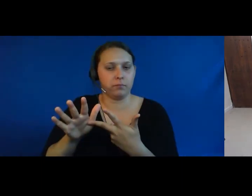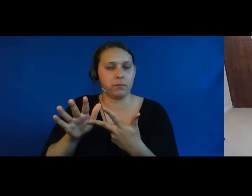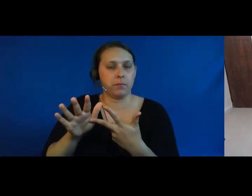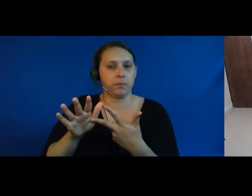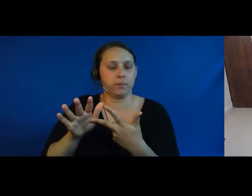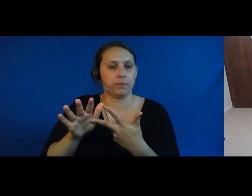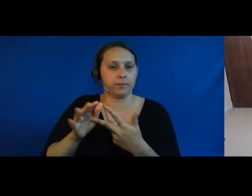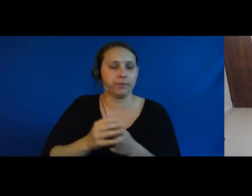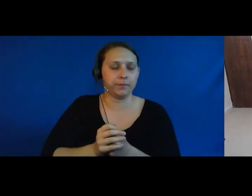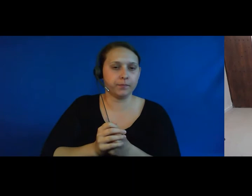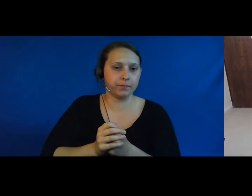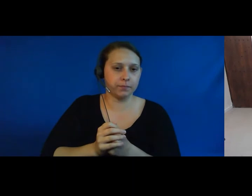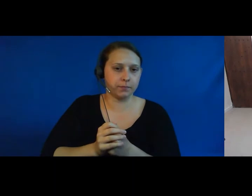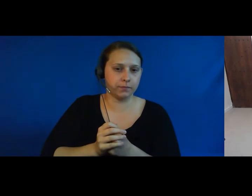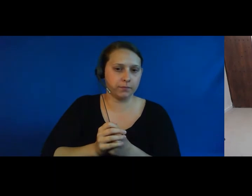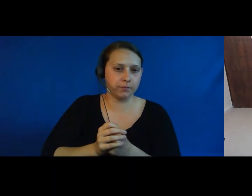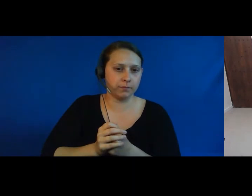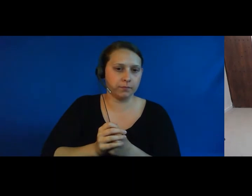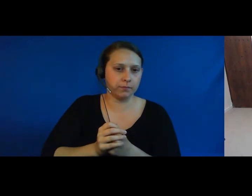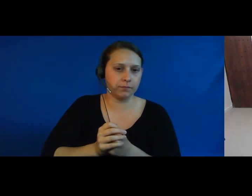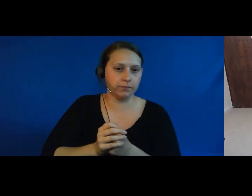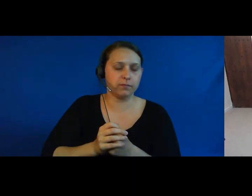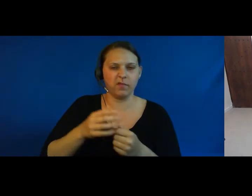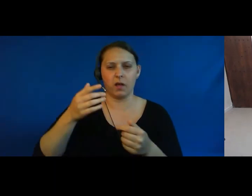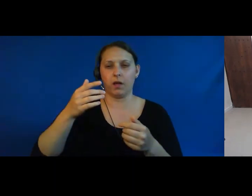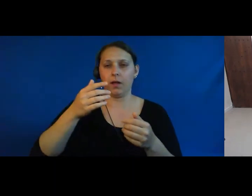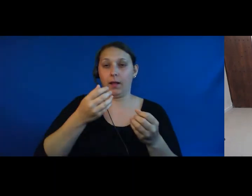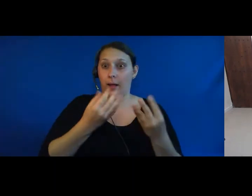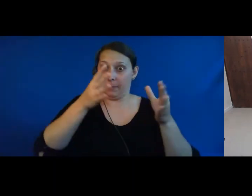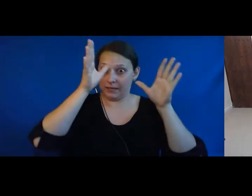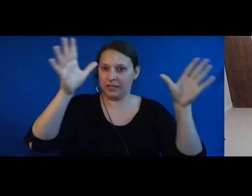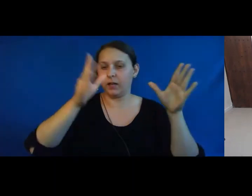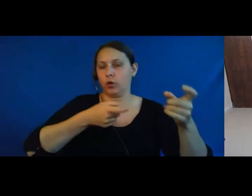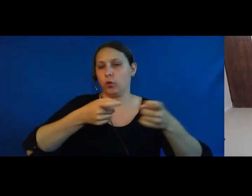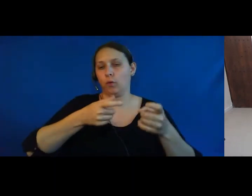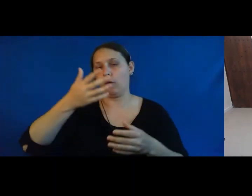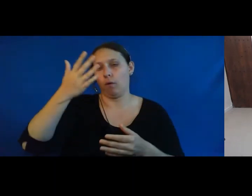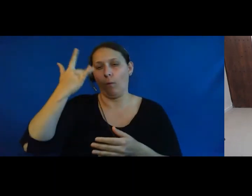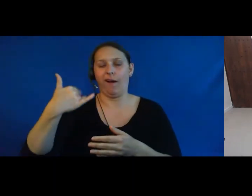So their numbers are controlled by hunters.